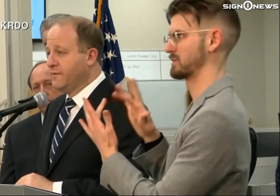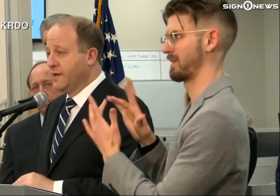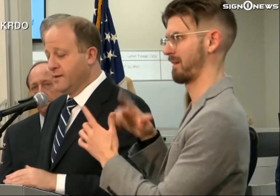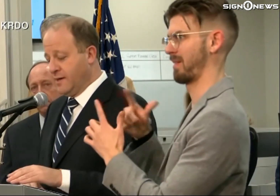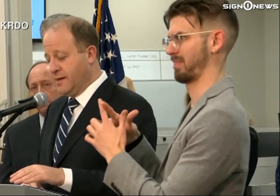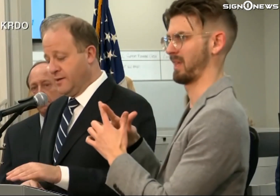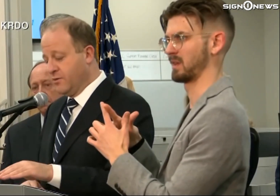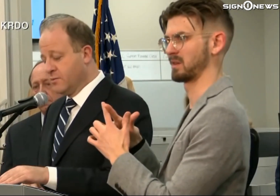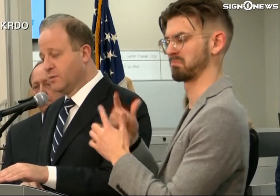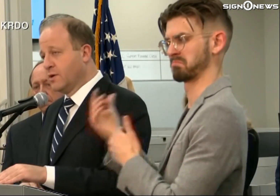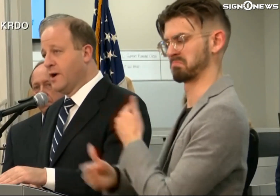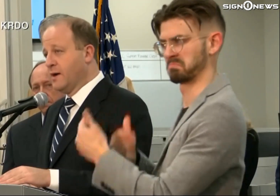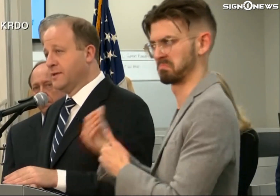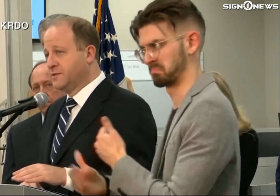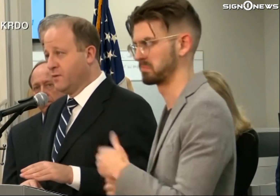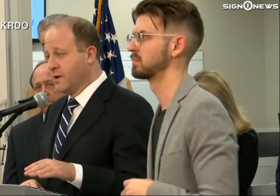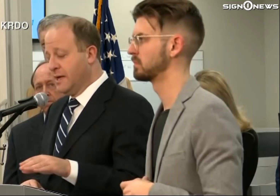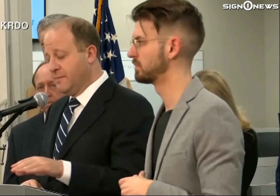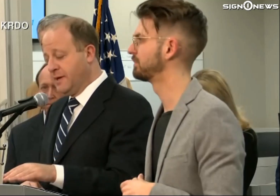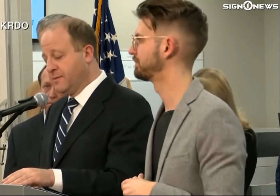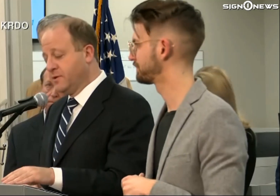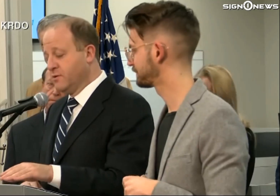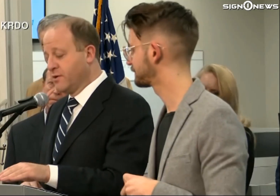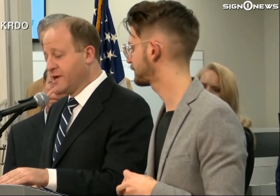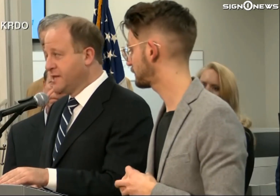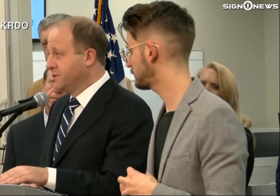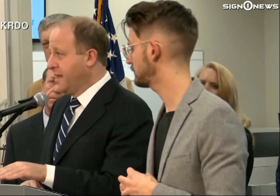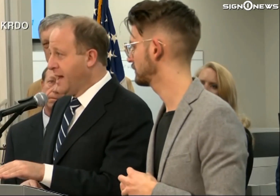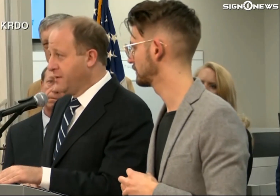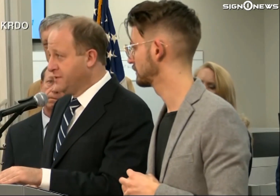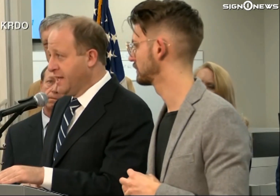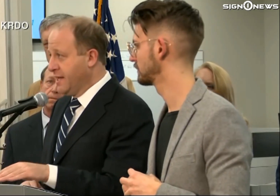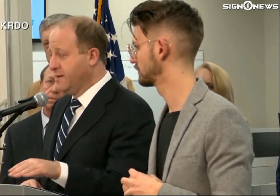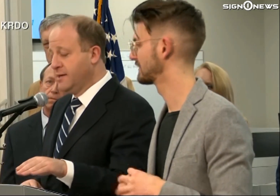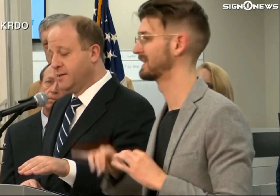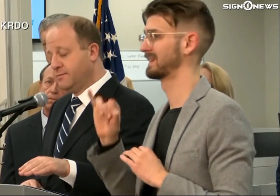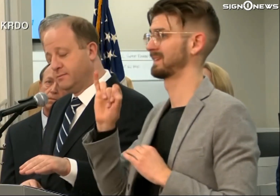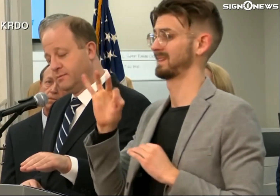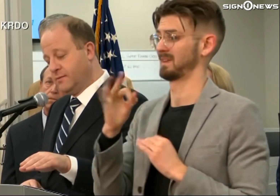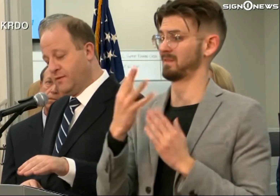we are waiving the normal requirements for people who are credentialed out of